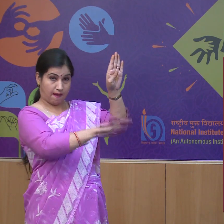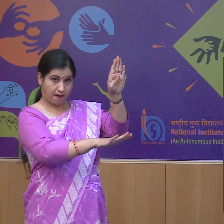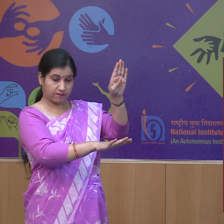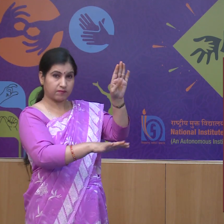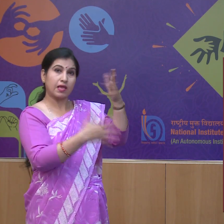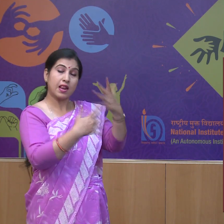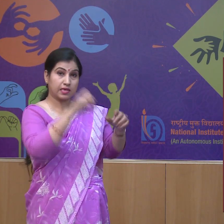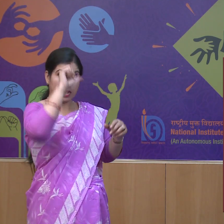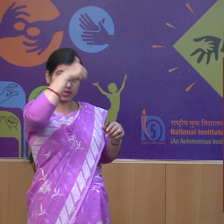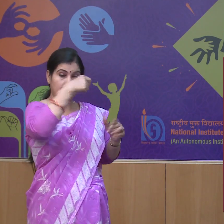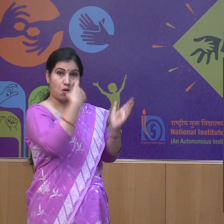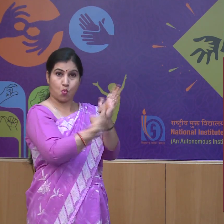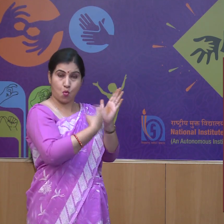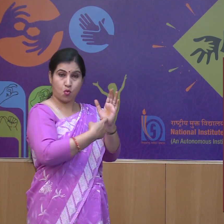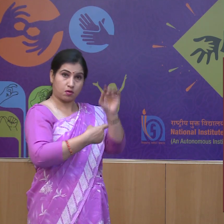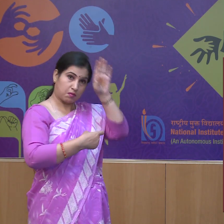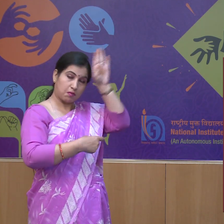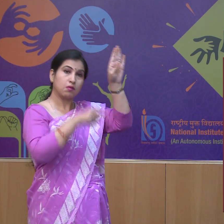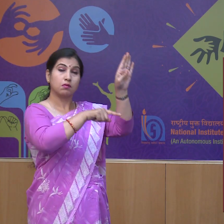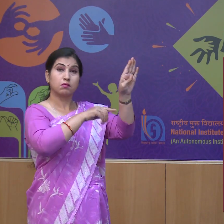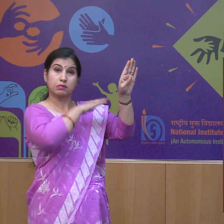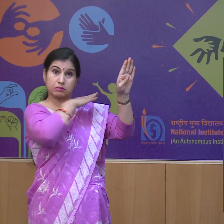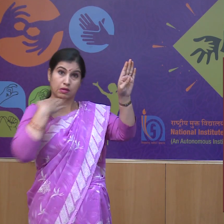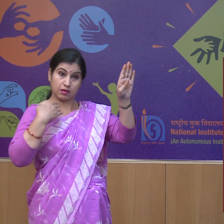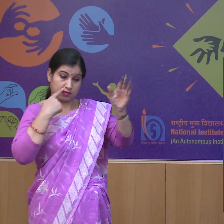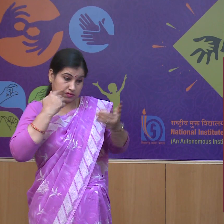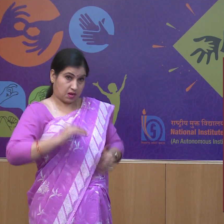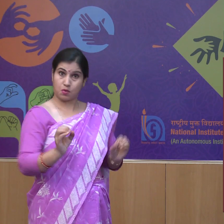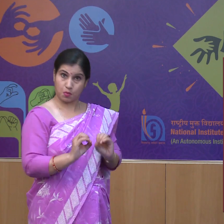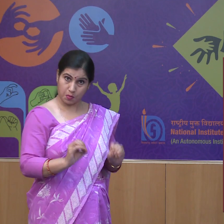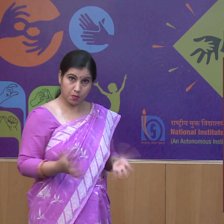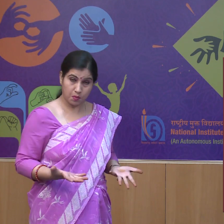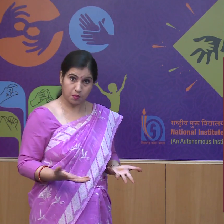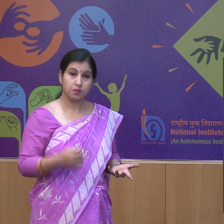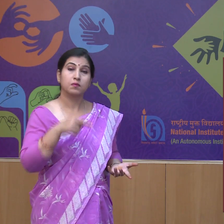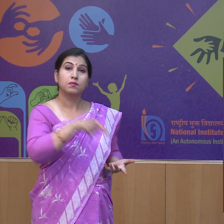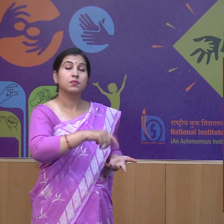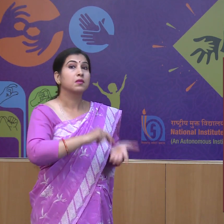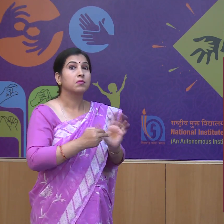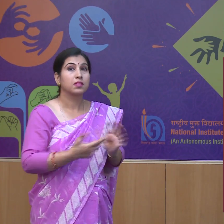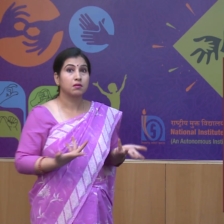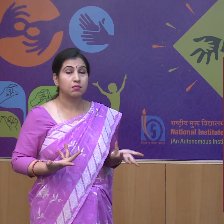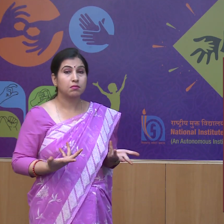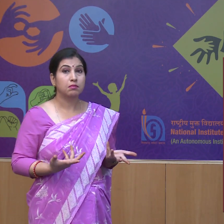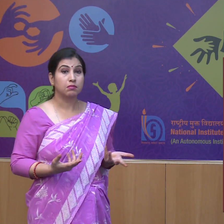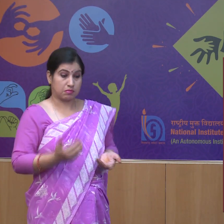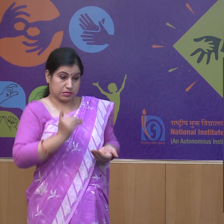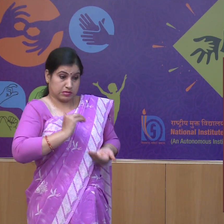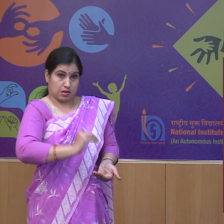an Indian state died childless, that is, without leaving